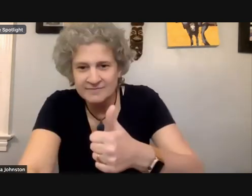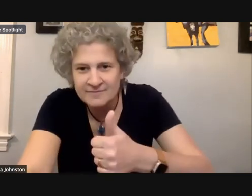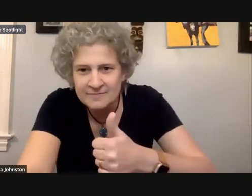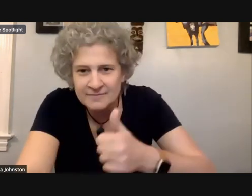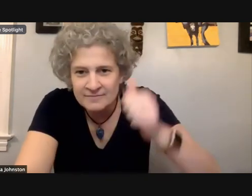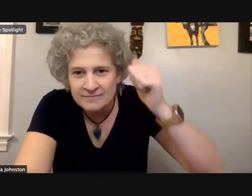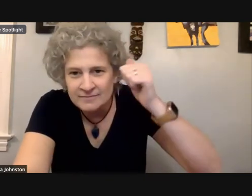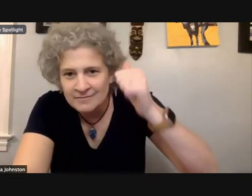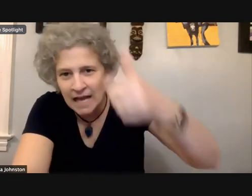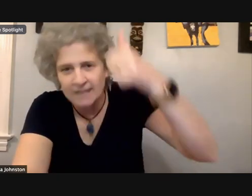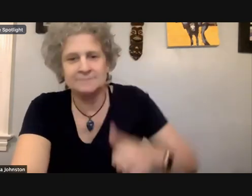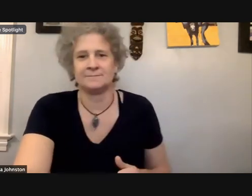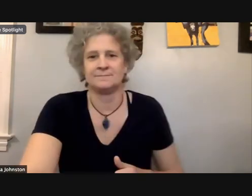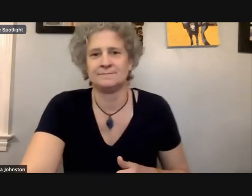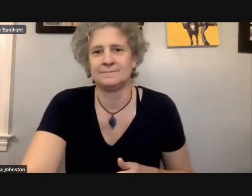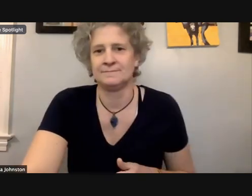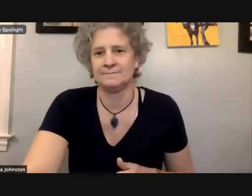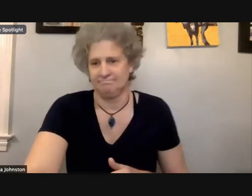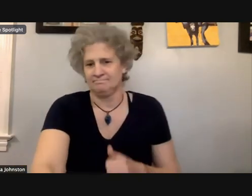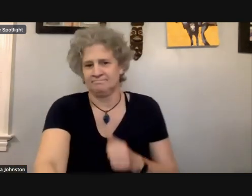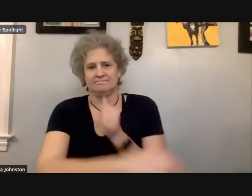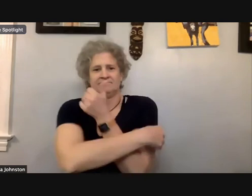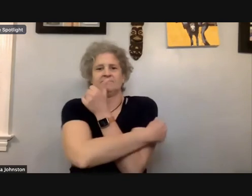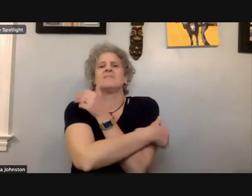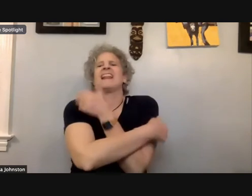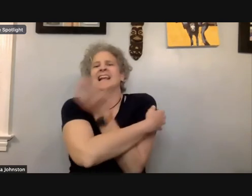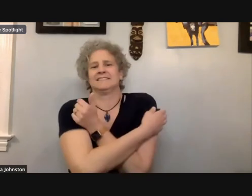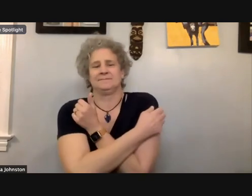looks like, I'm on the right track there.